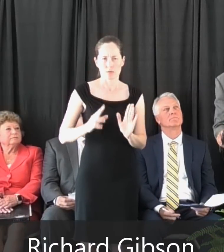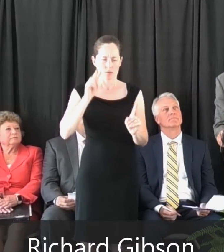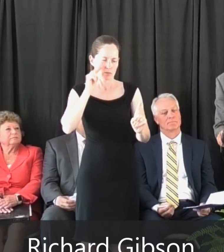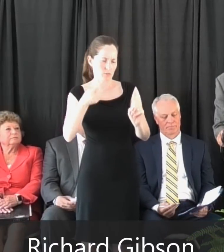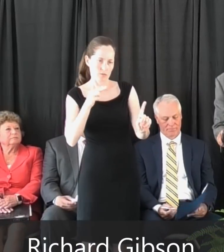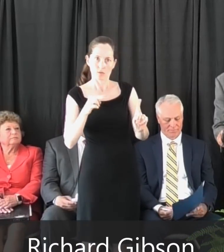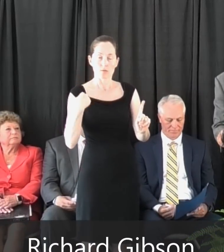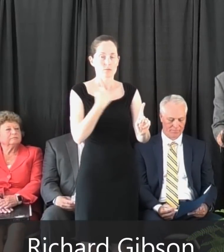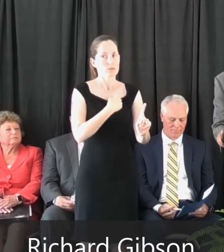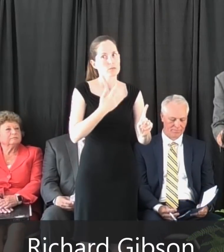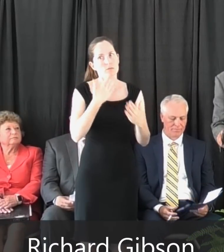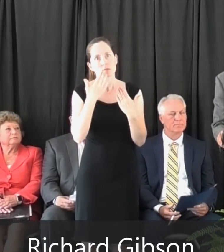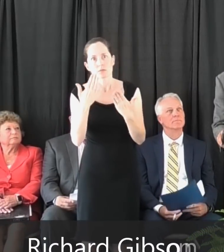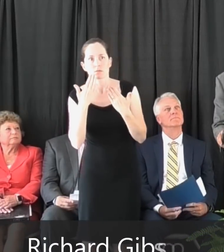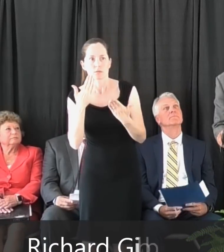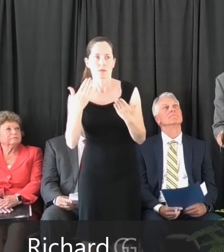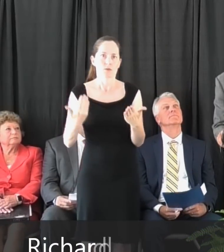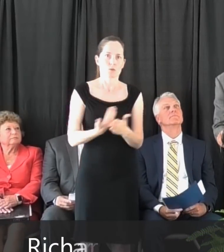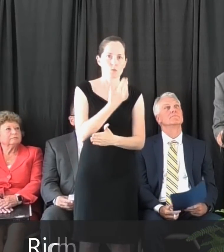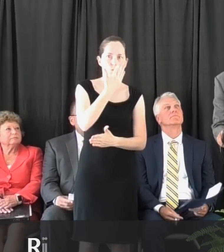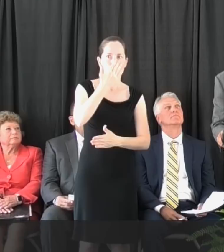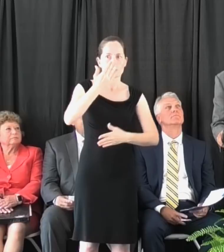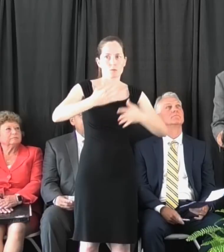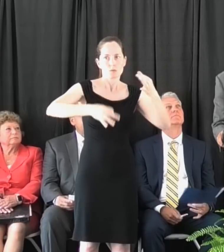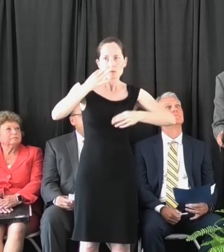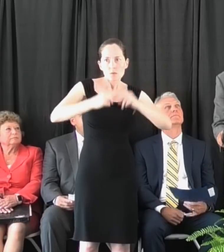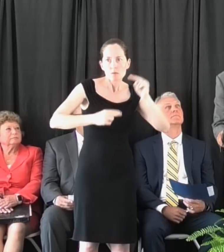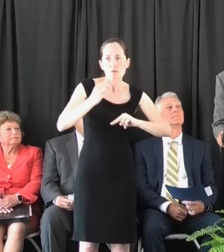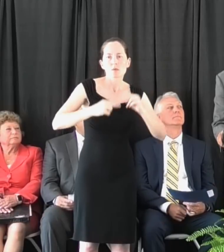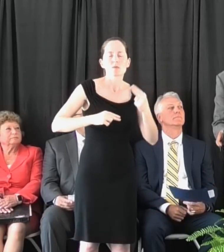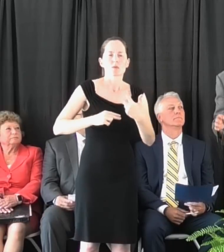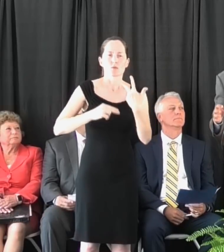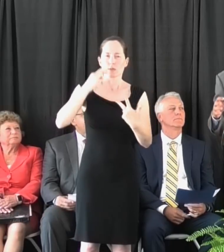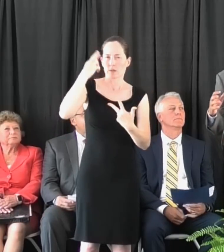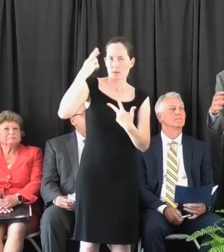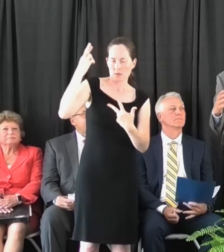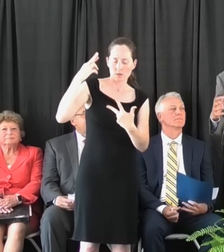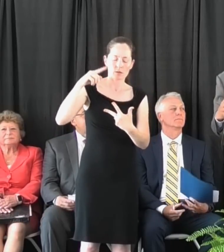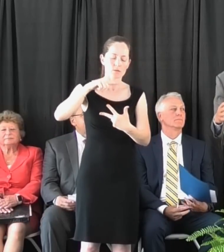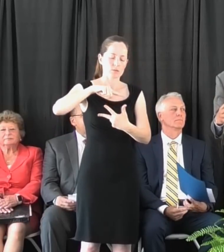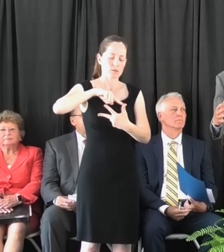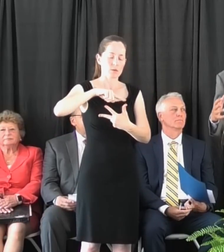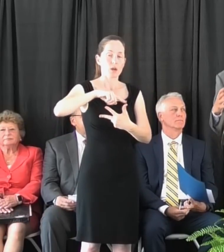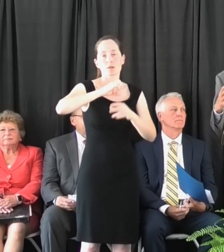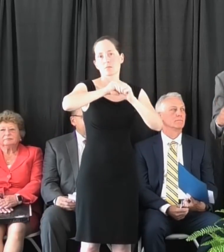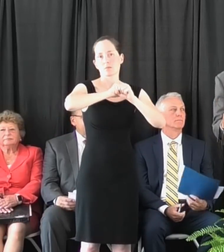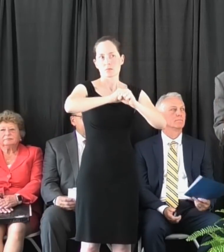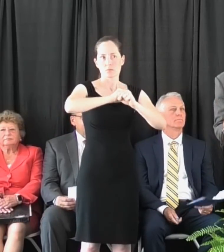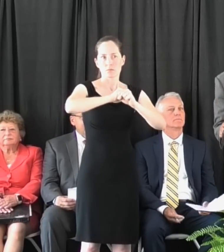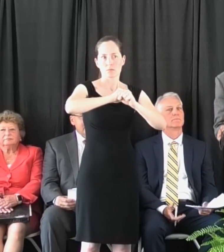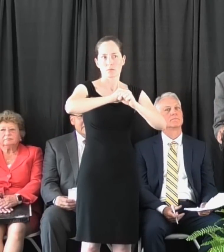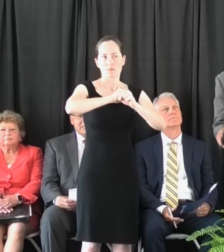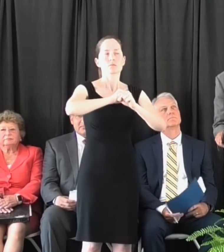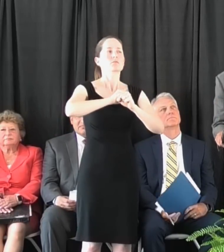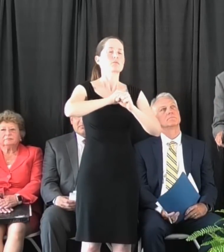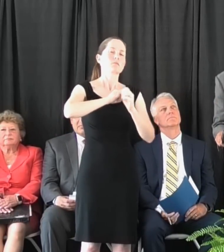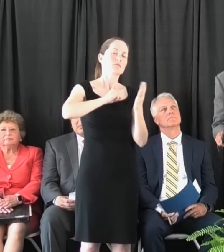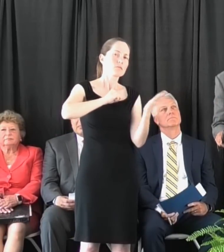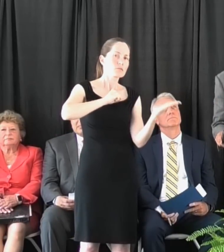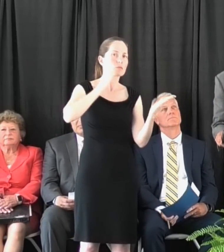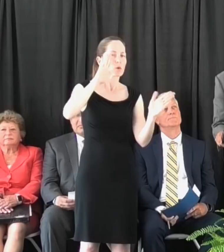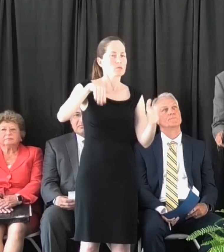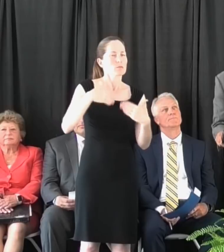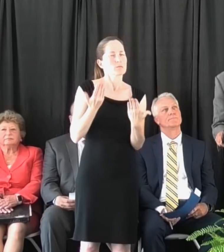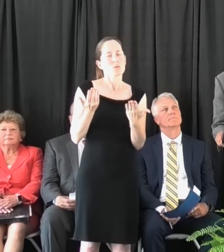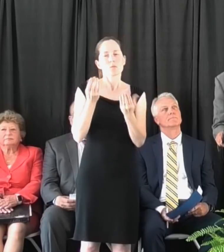a new courthouse coming for three principal reasons. First is security. It's going to provide a much safer environment for